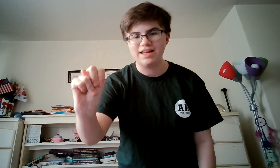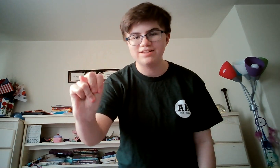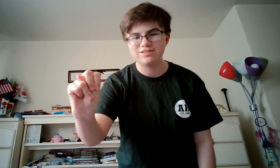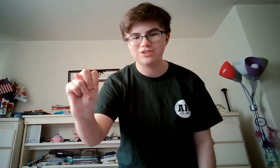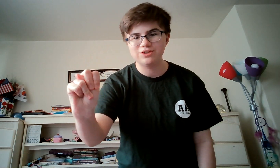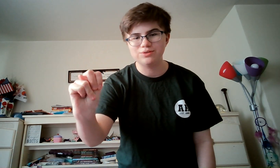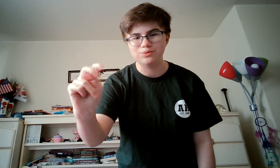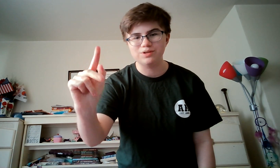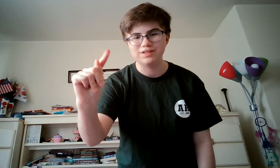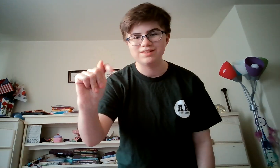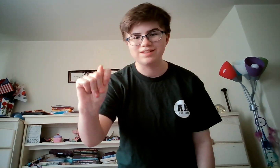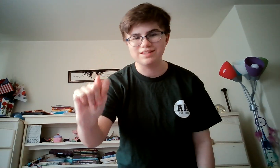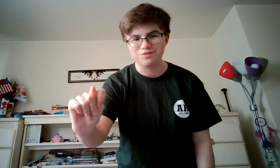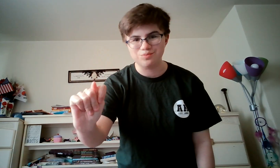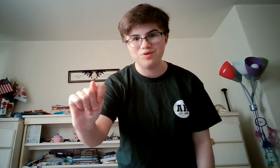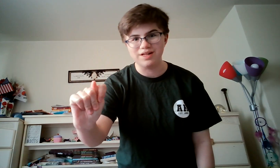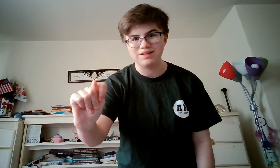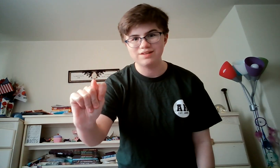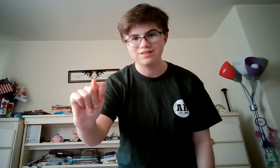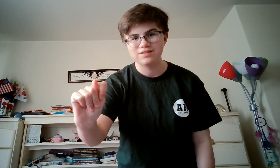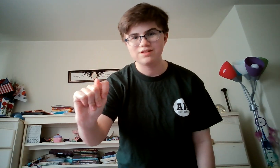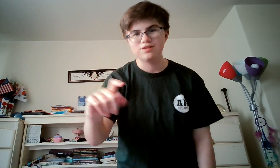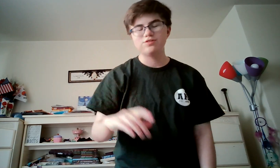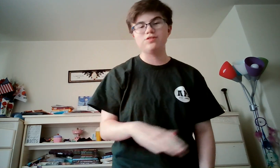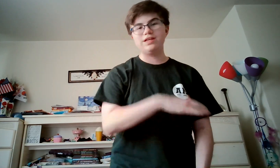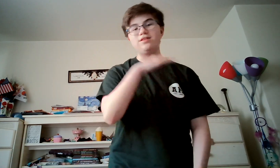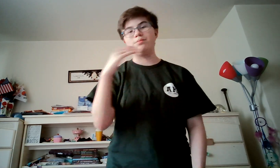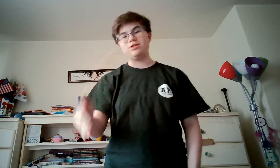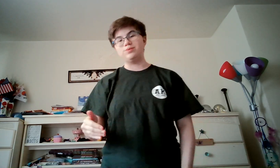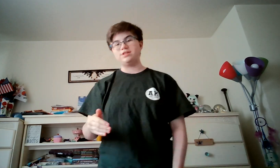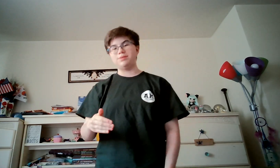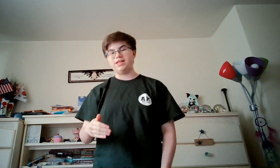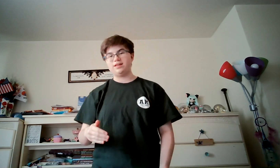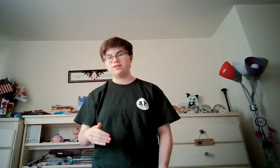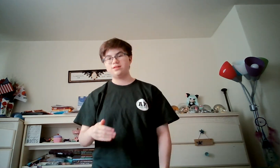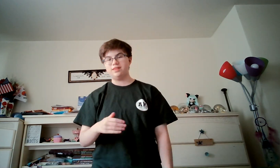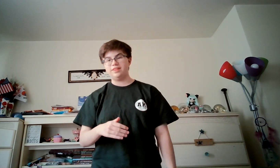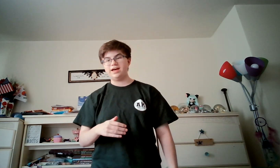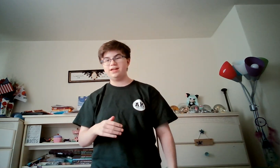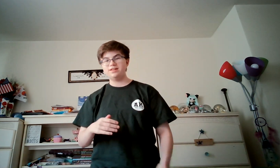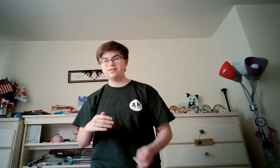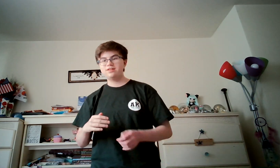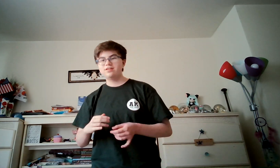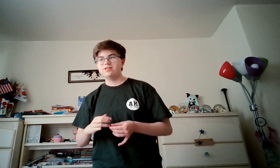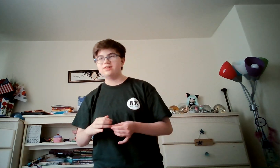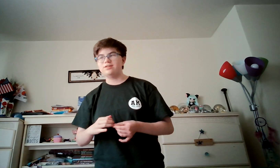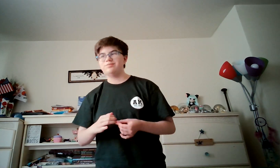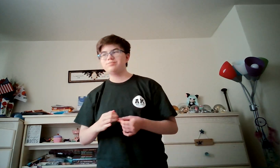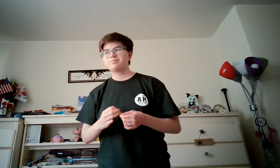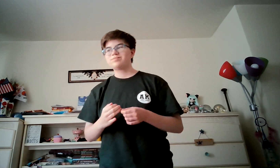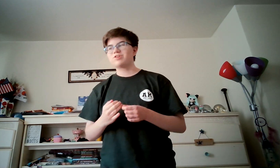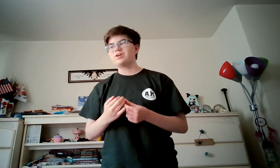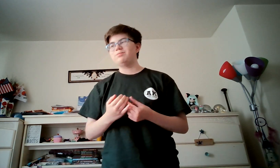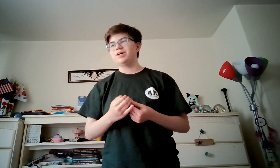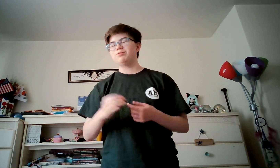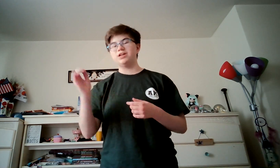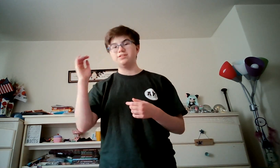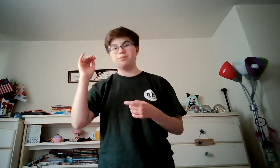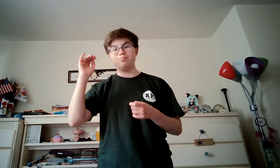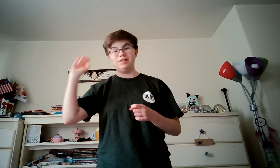is 2, T is 1. So, like, stopping to explain that. There were a couple of times where I just